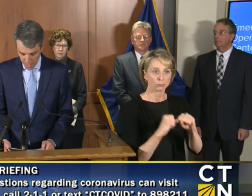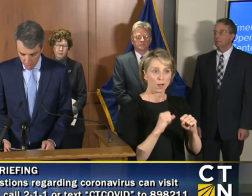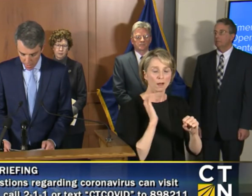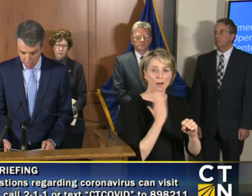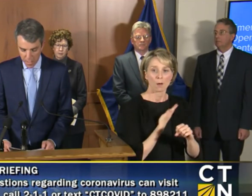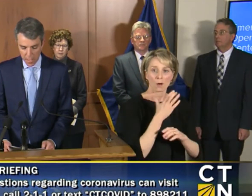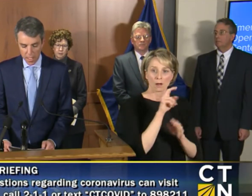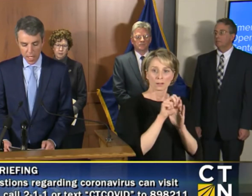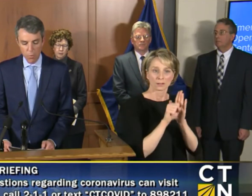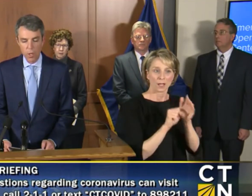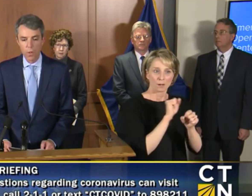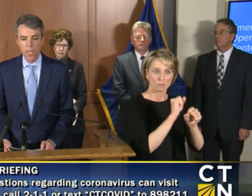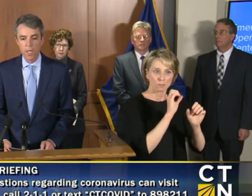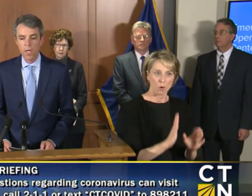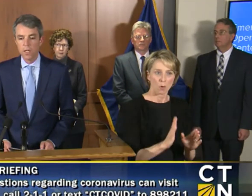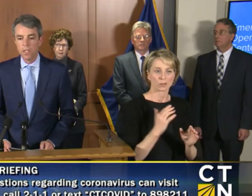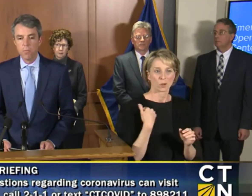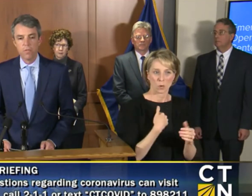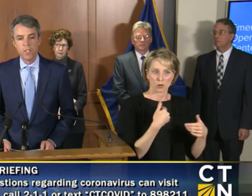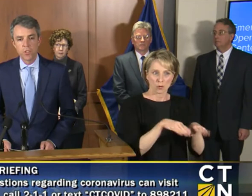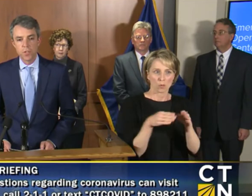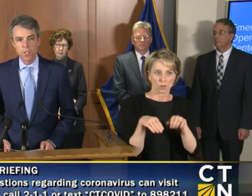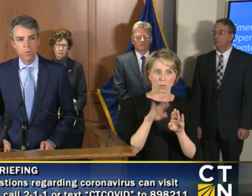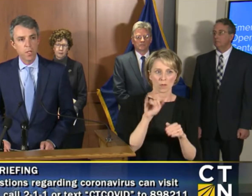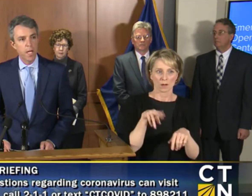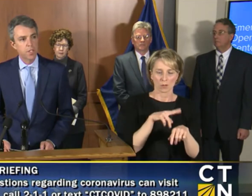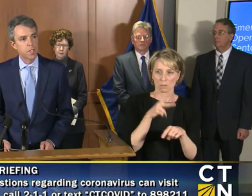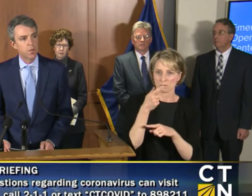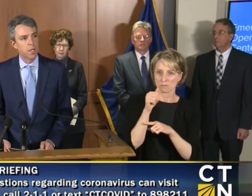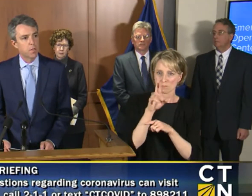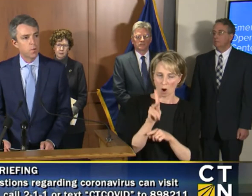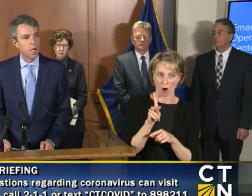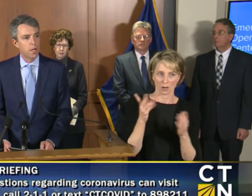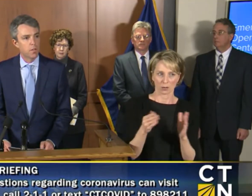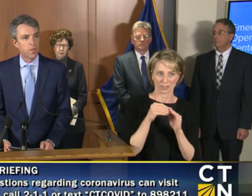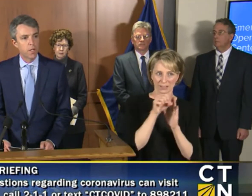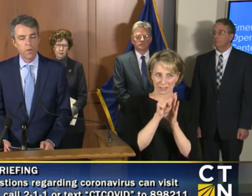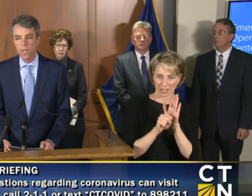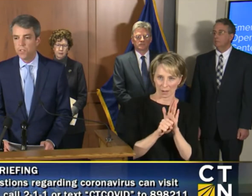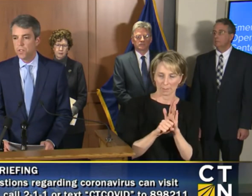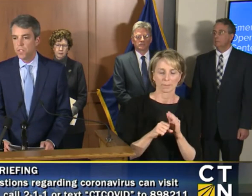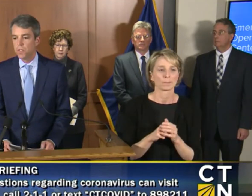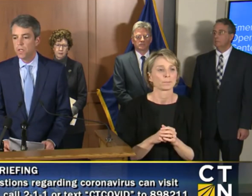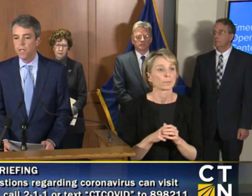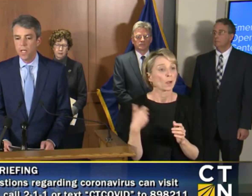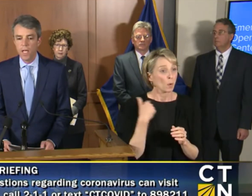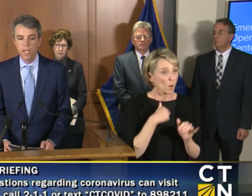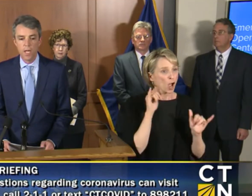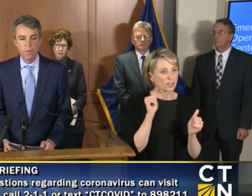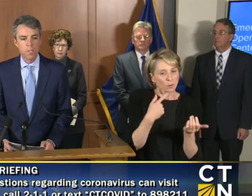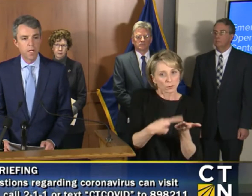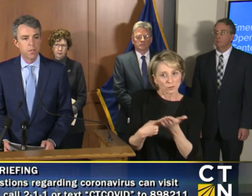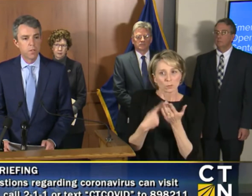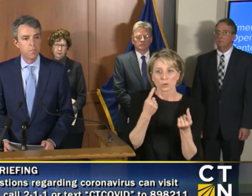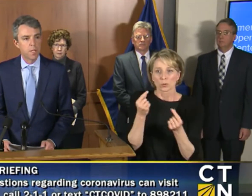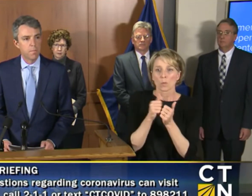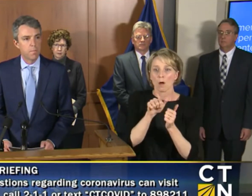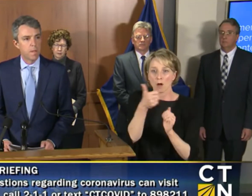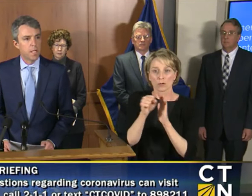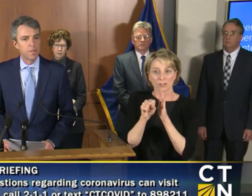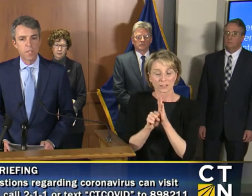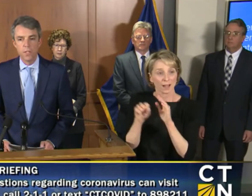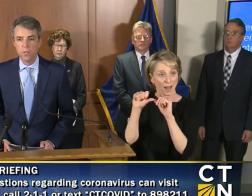hold paramount. We are working on a number of additional similar actions across all of our other agencies, and we expect to